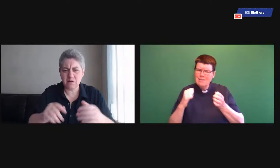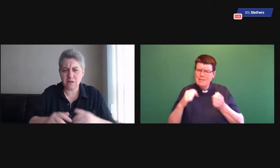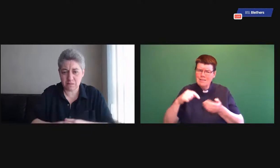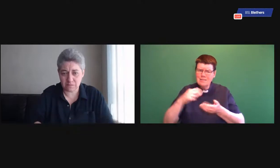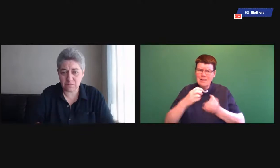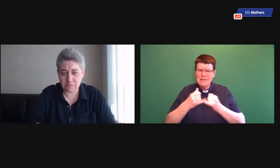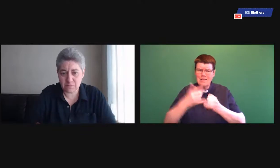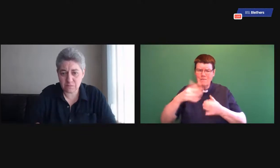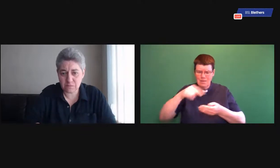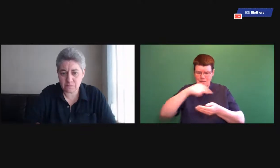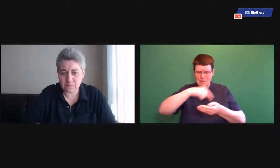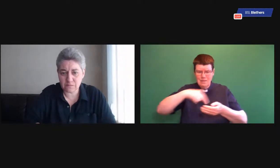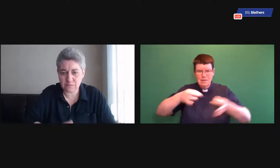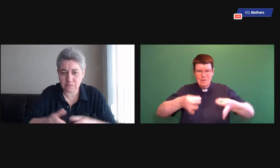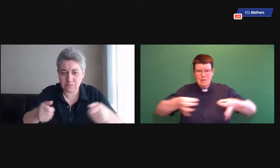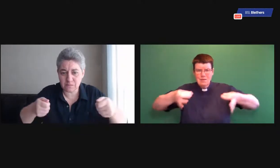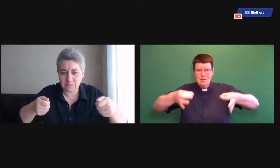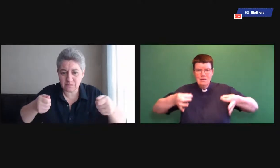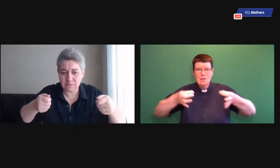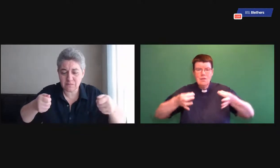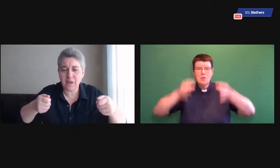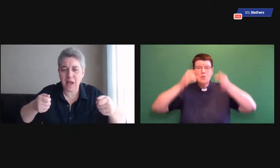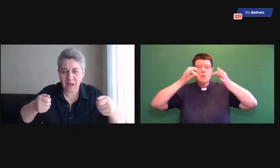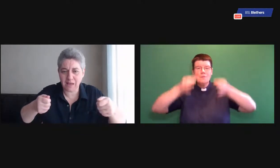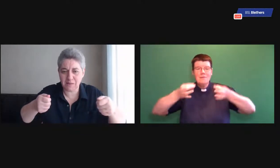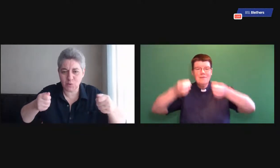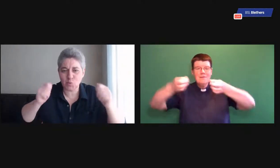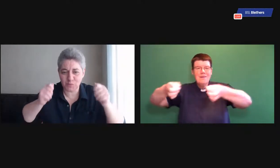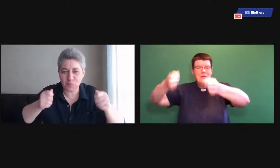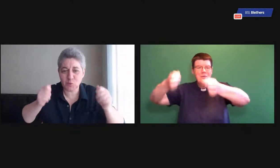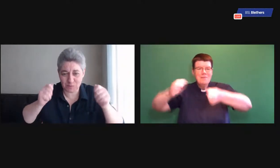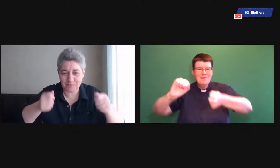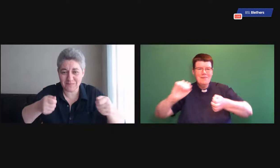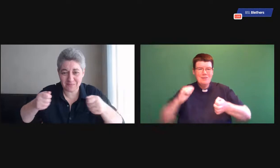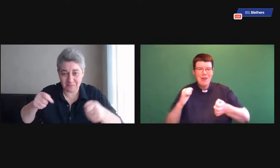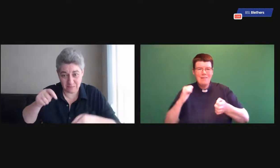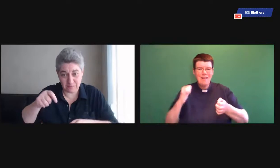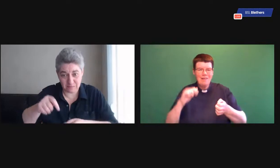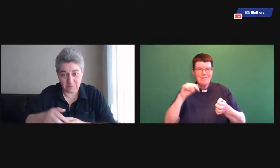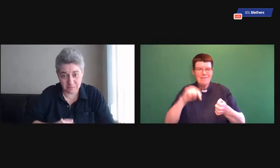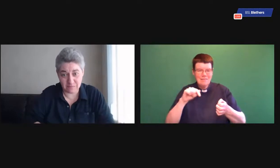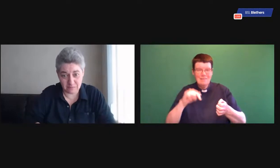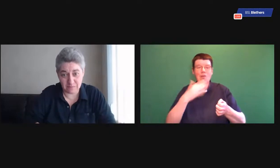It's just a silver bowl. It's called a quake, and it's a traditional Scottish